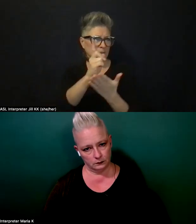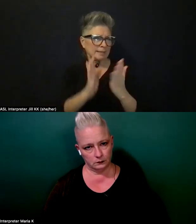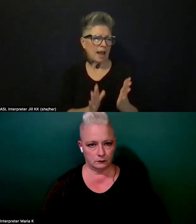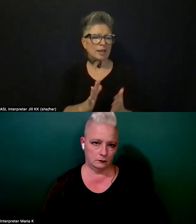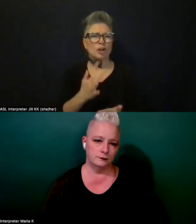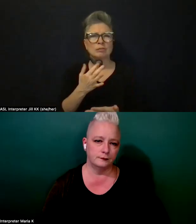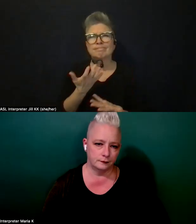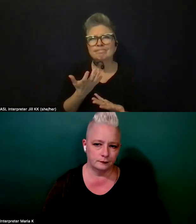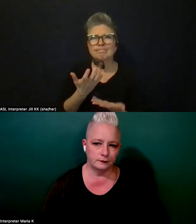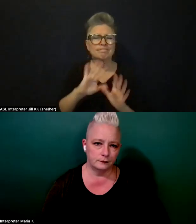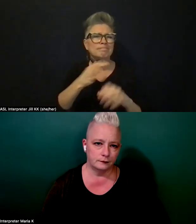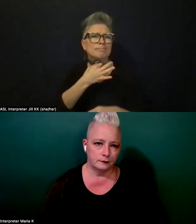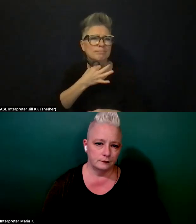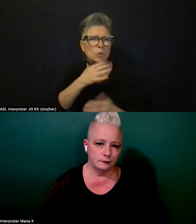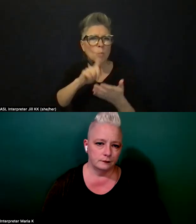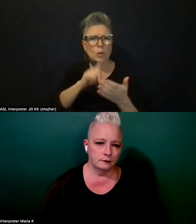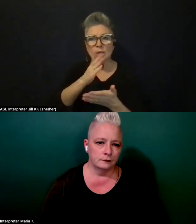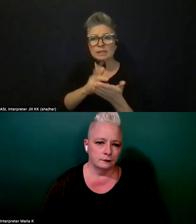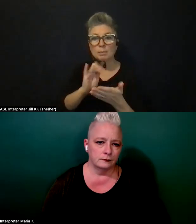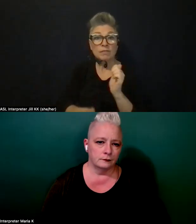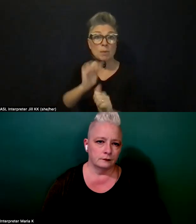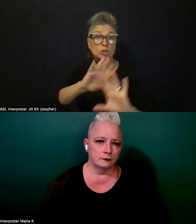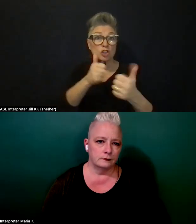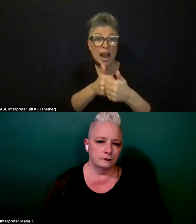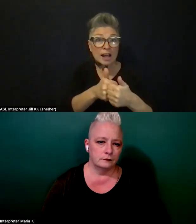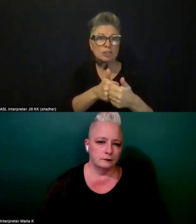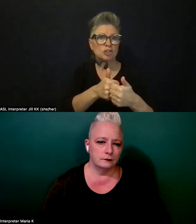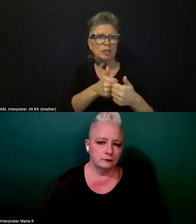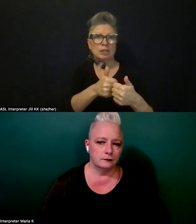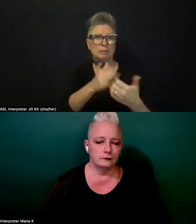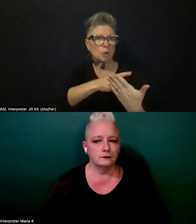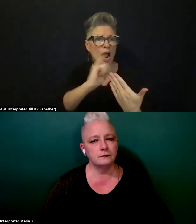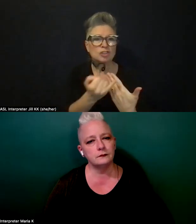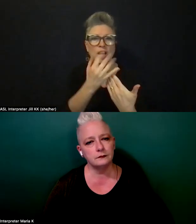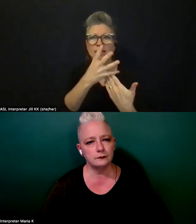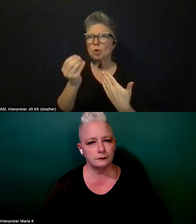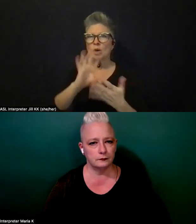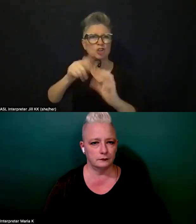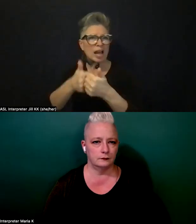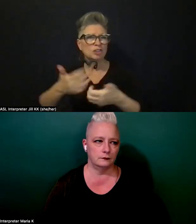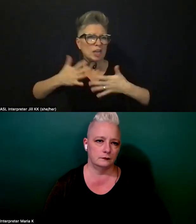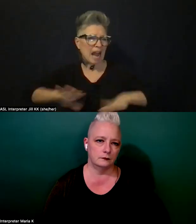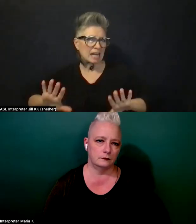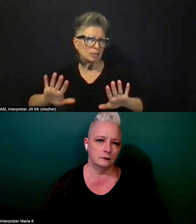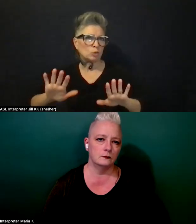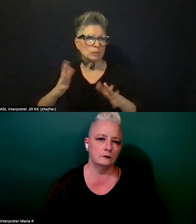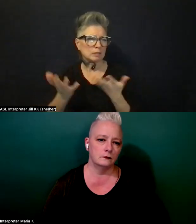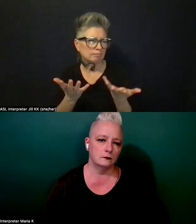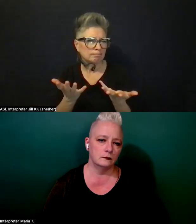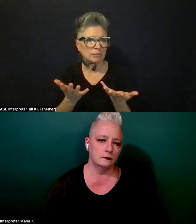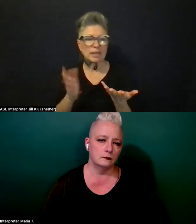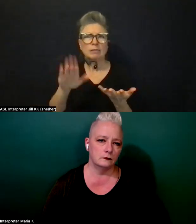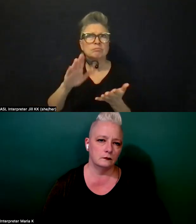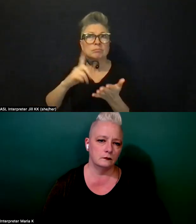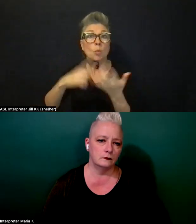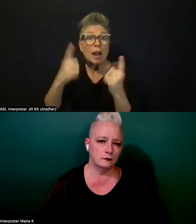most challenging project or challenging cartoon? What happened? Well, now what happened? Well, if something